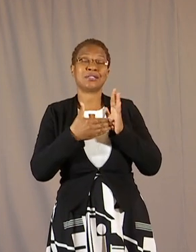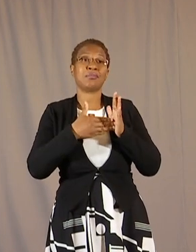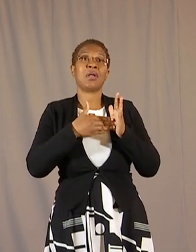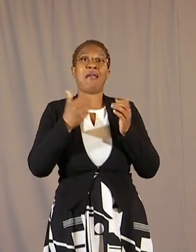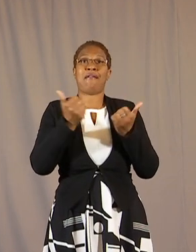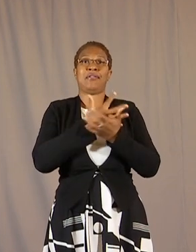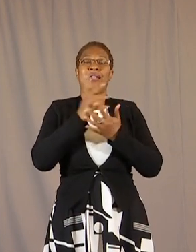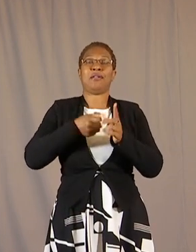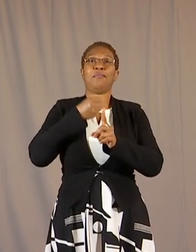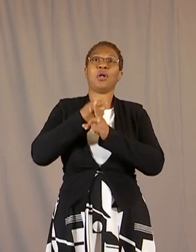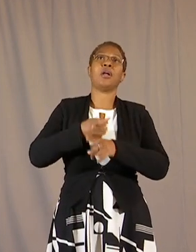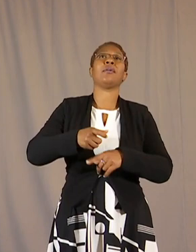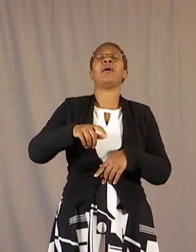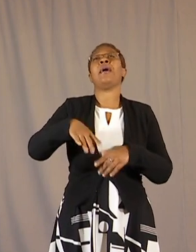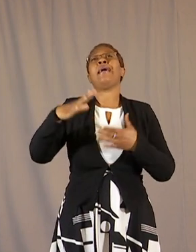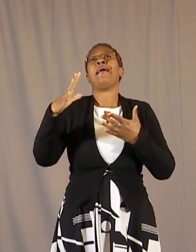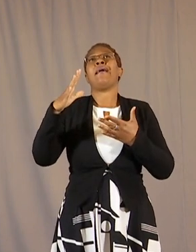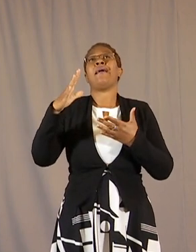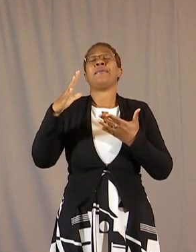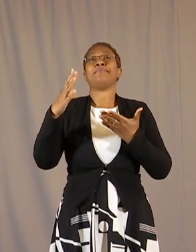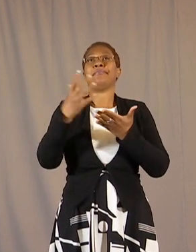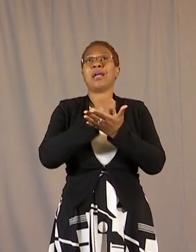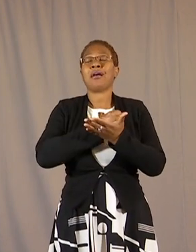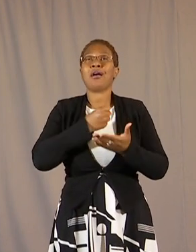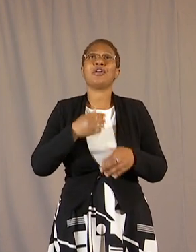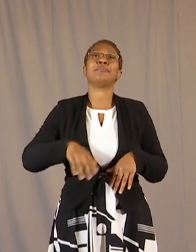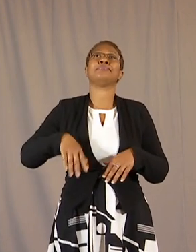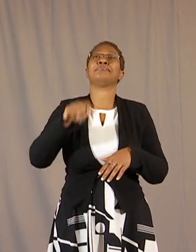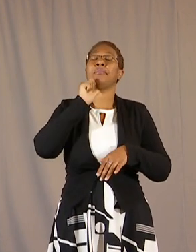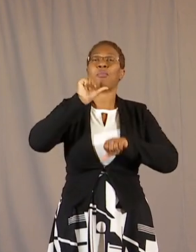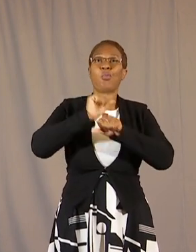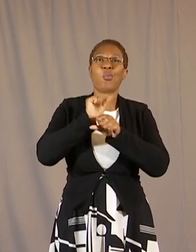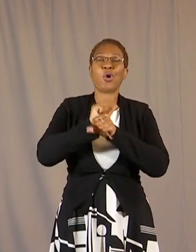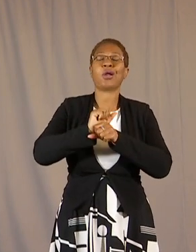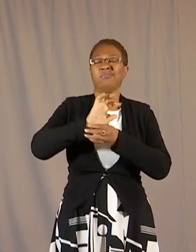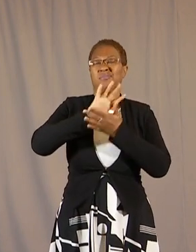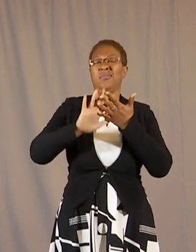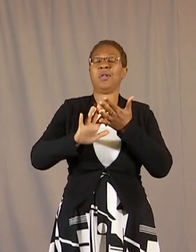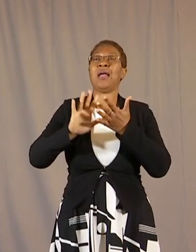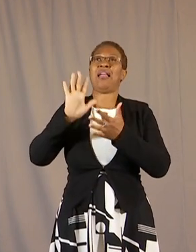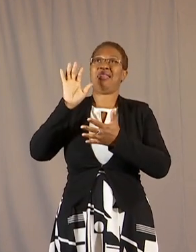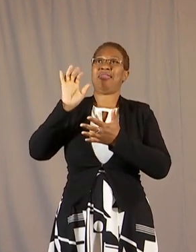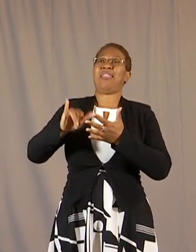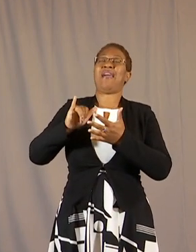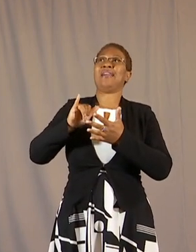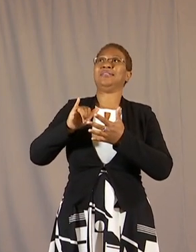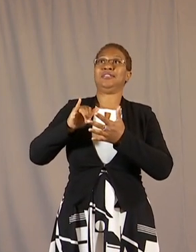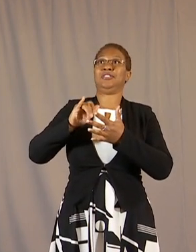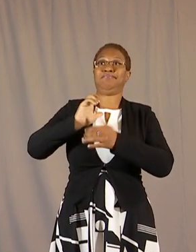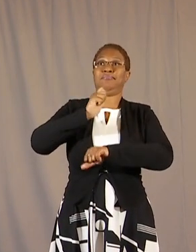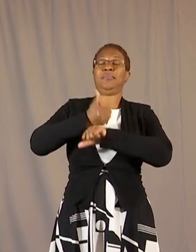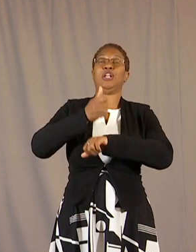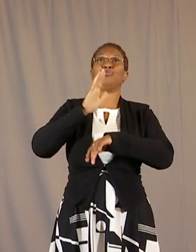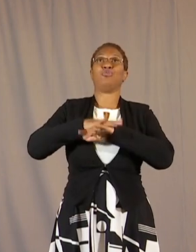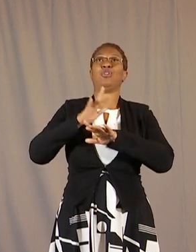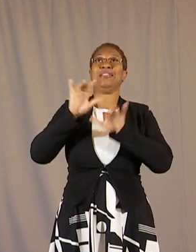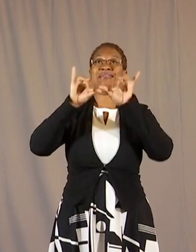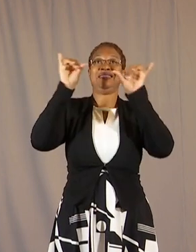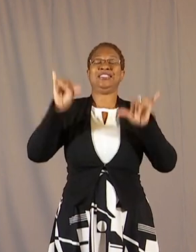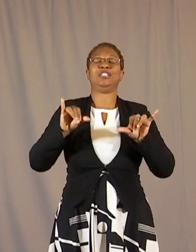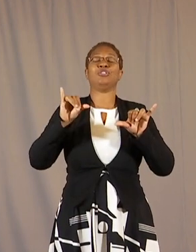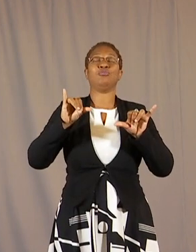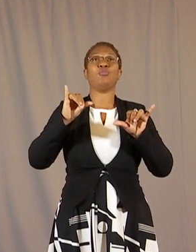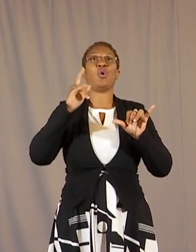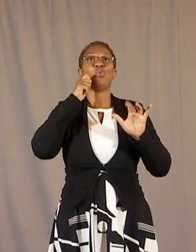income, unemployment, lack of transportation, those were all things that had been a result of that systemic racism that we should have been looking at. So those